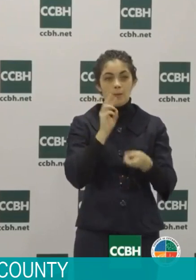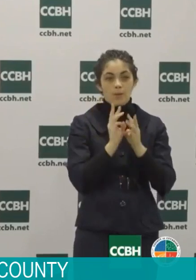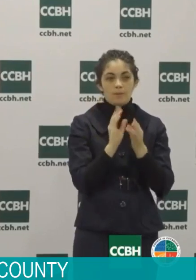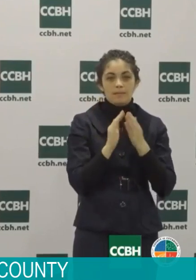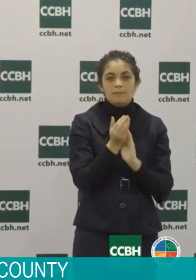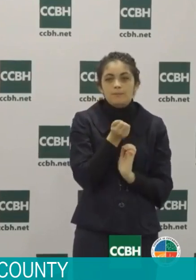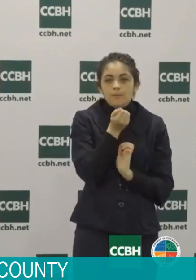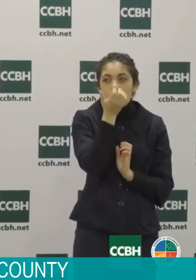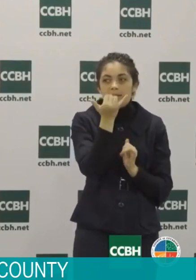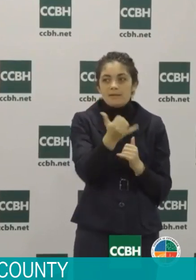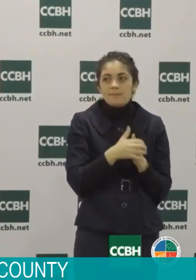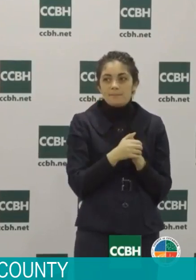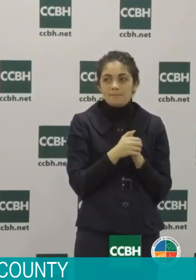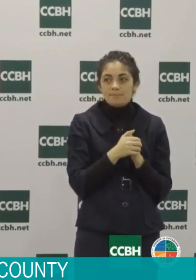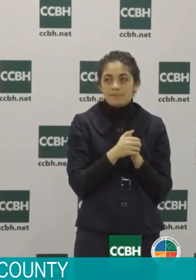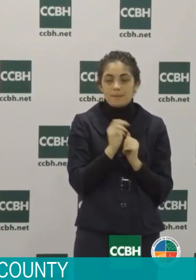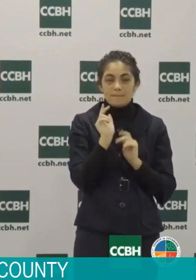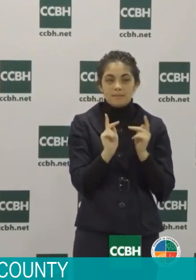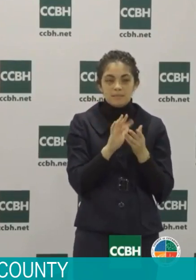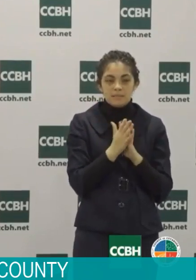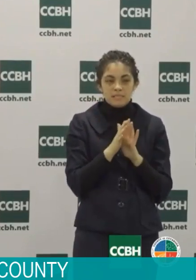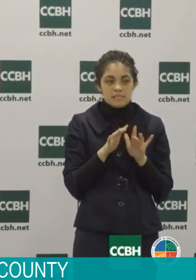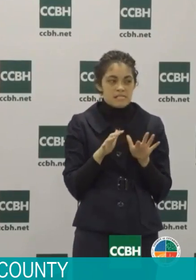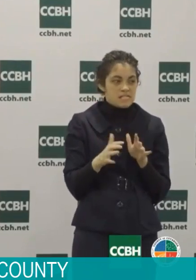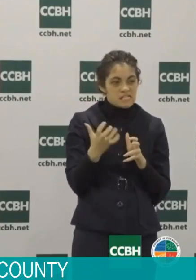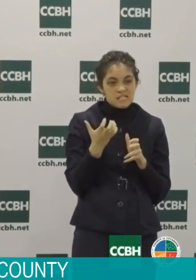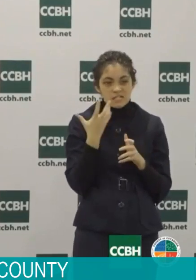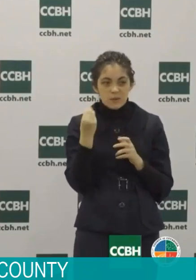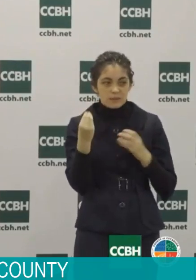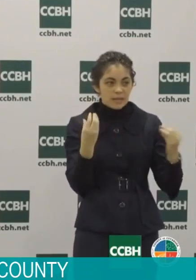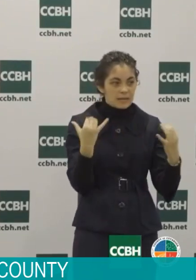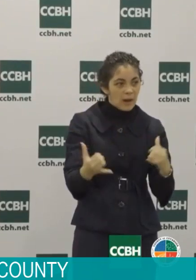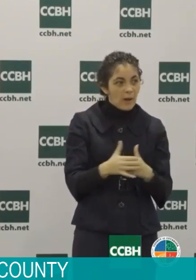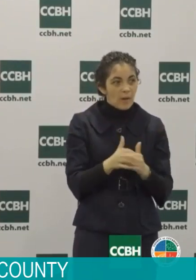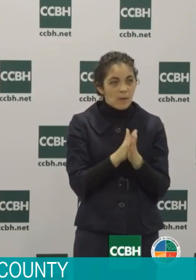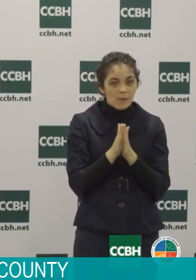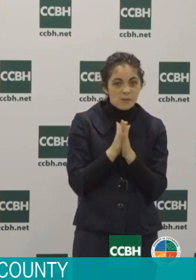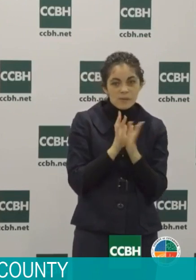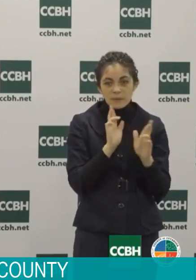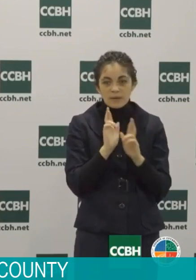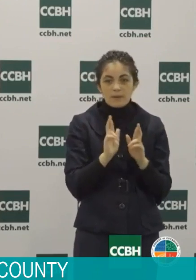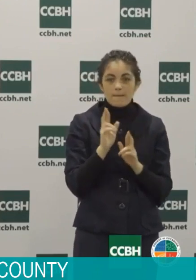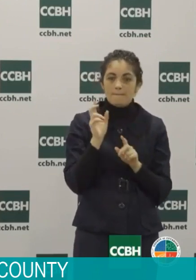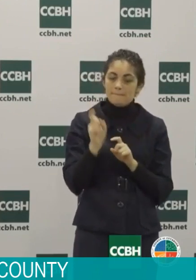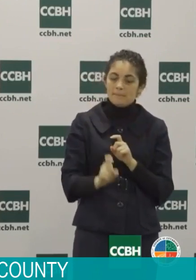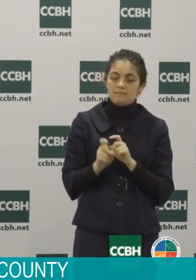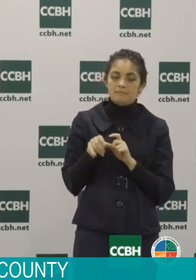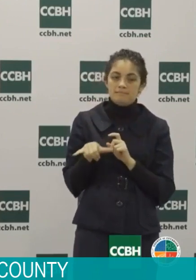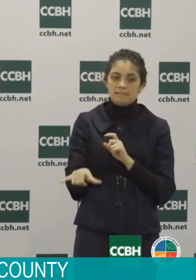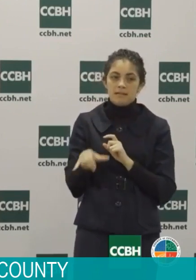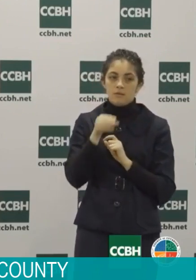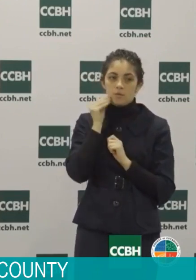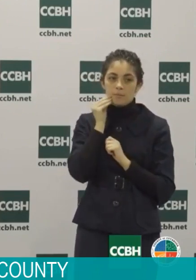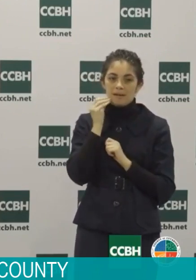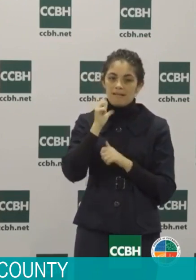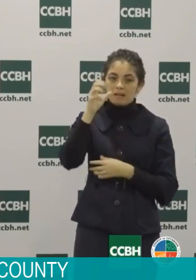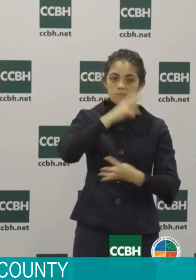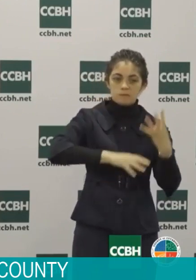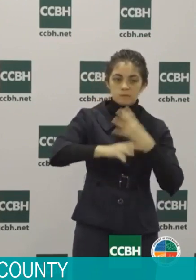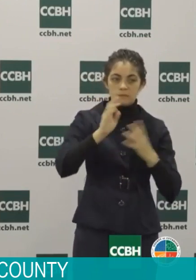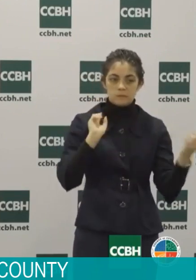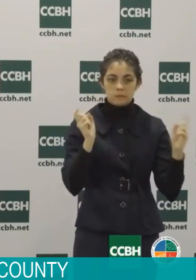warm and people are getting a bit antsy, getting some cabin fever. But we need to stay and avoid those